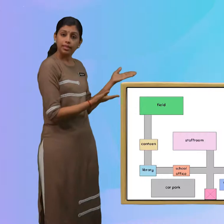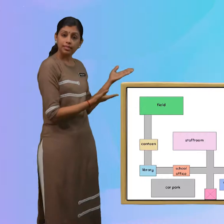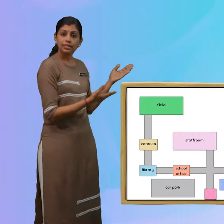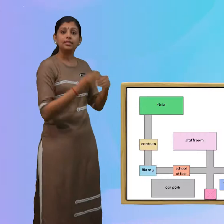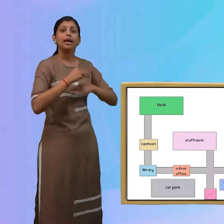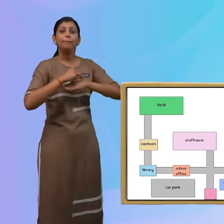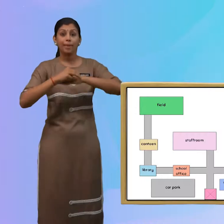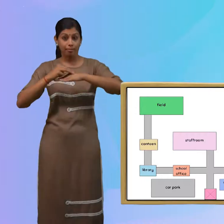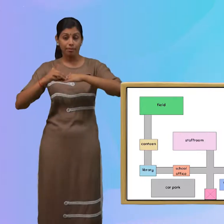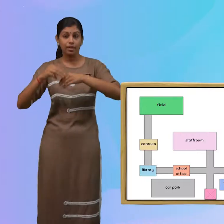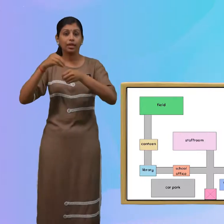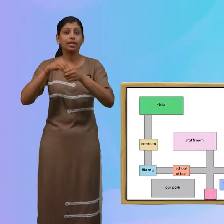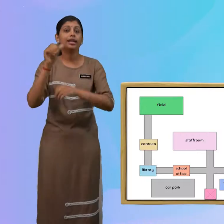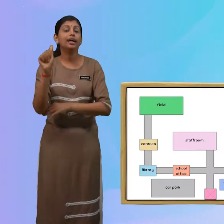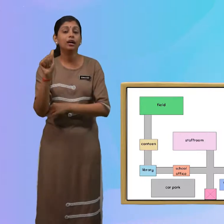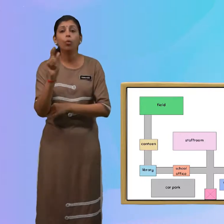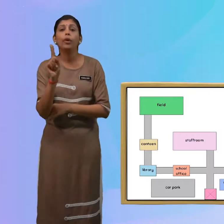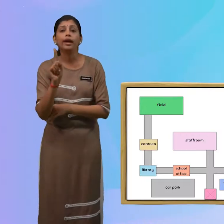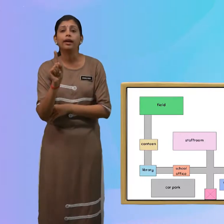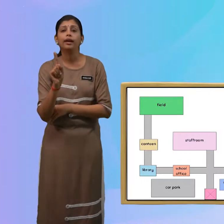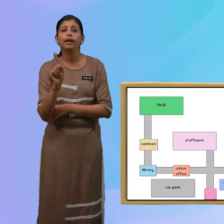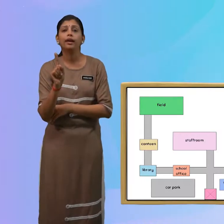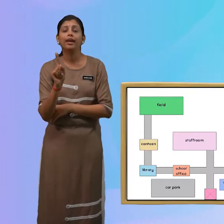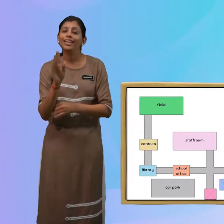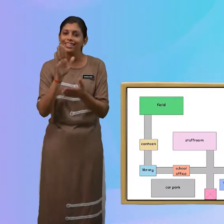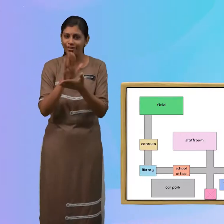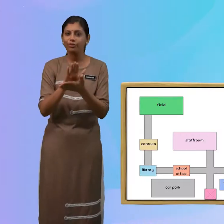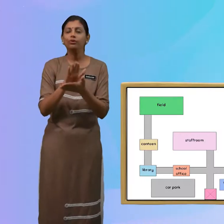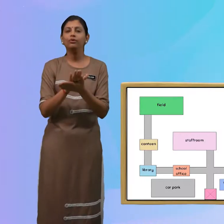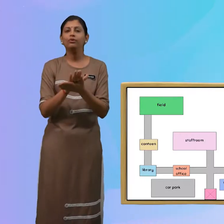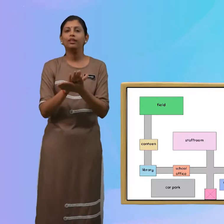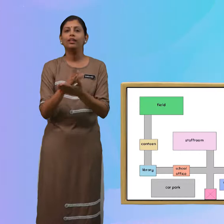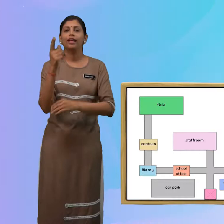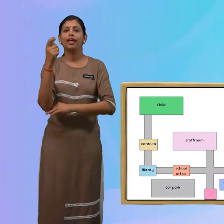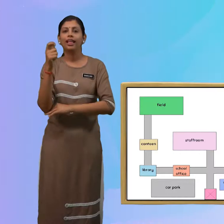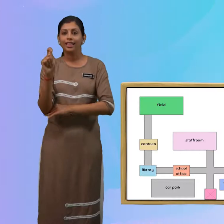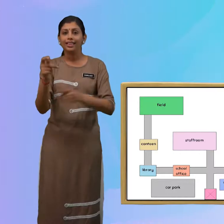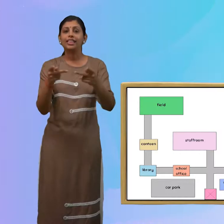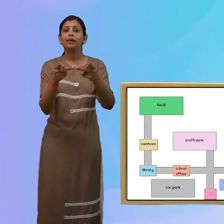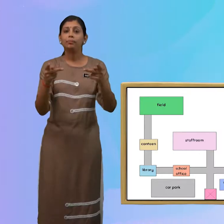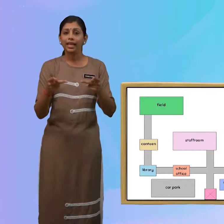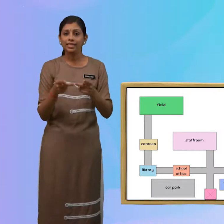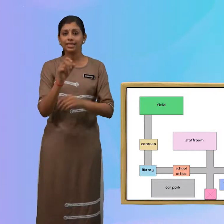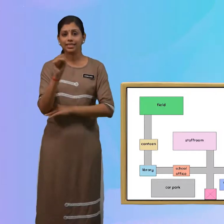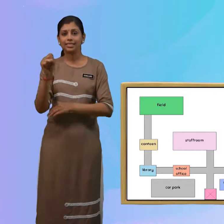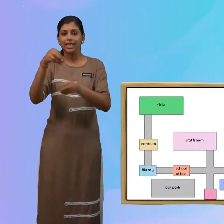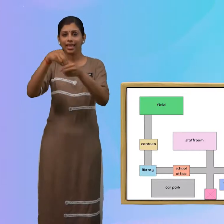This is a map in a where? School. The places in